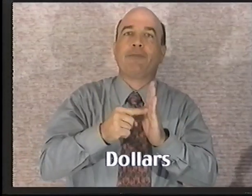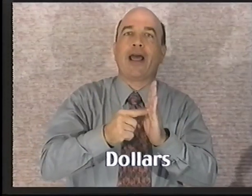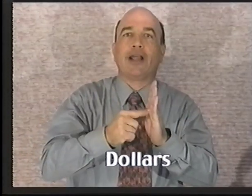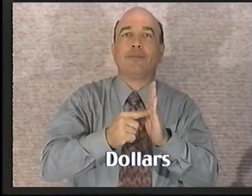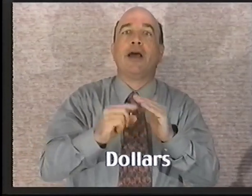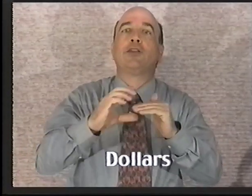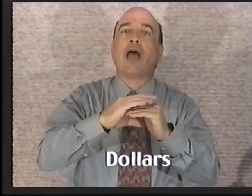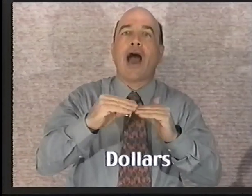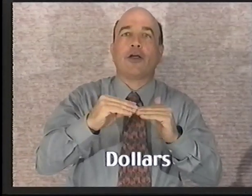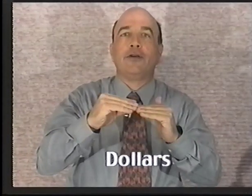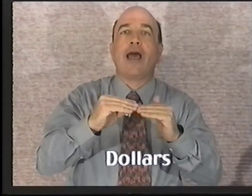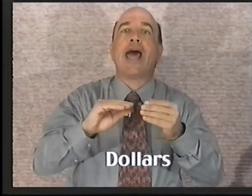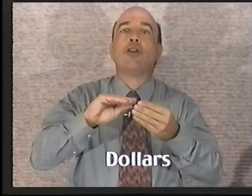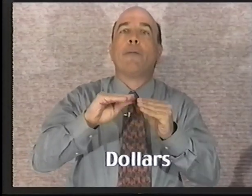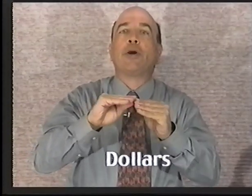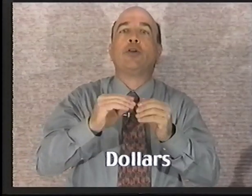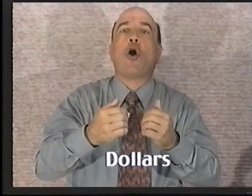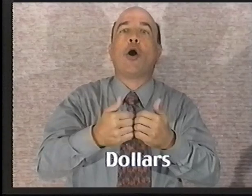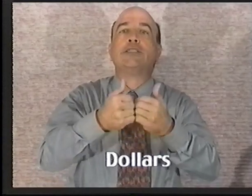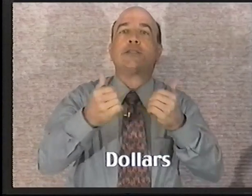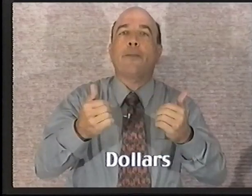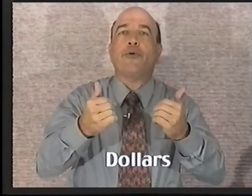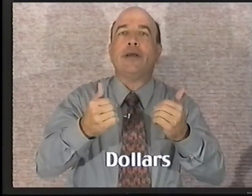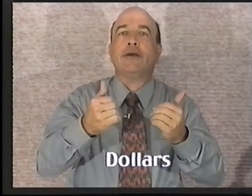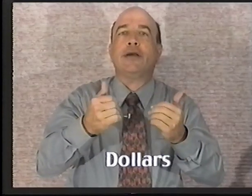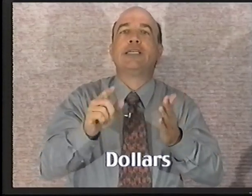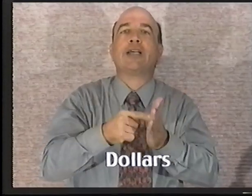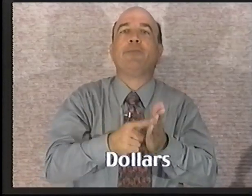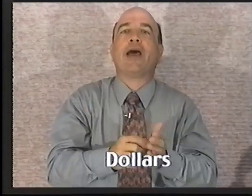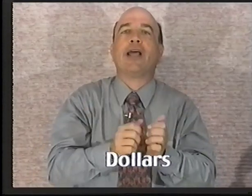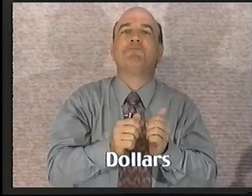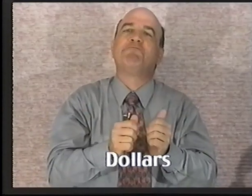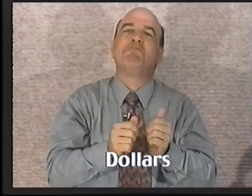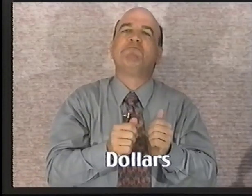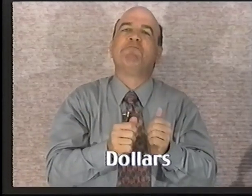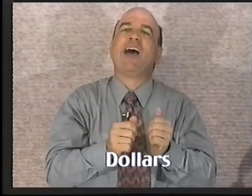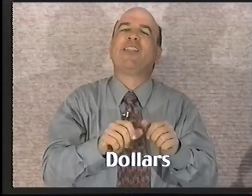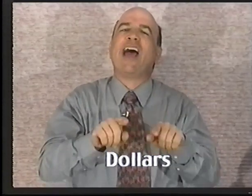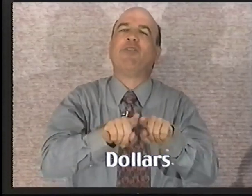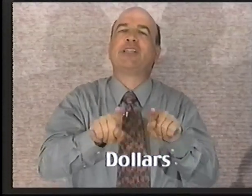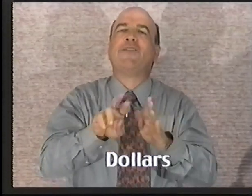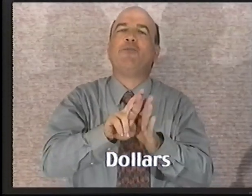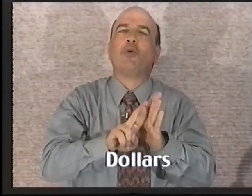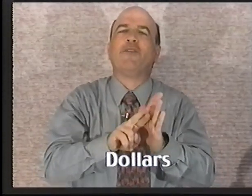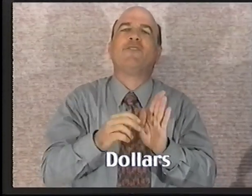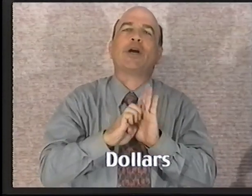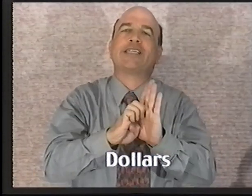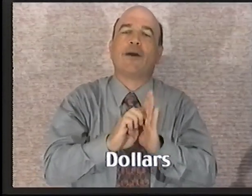Sometimes dollar and numbers are separate. Sometimes they have a different rule. For example,